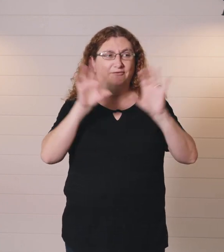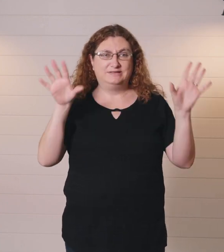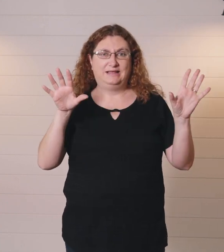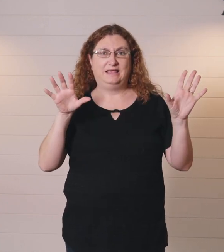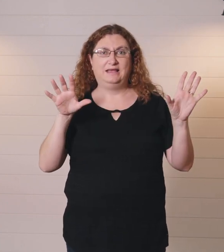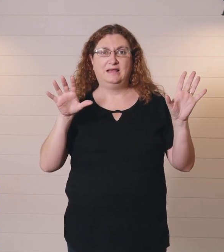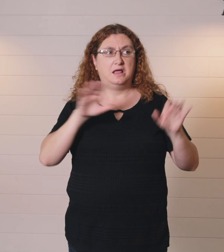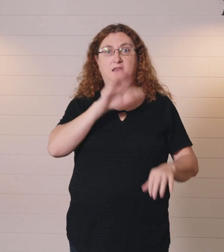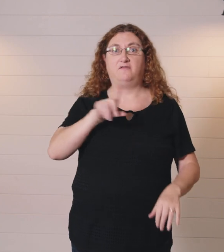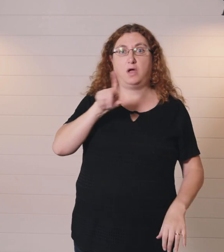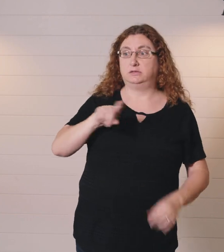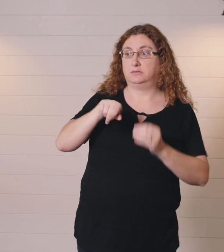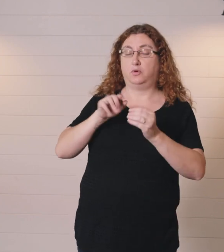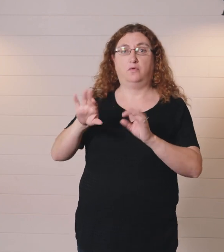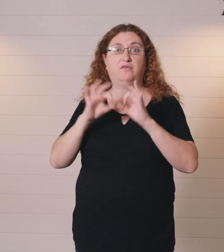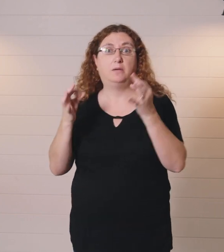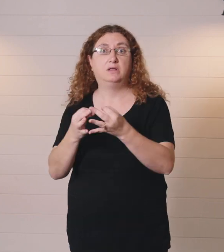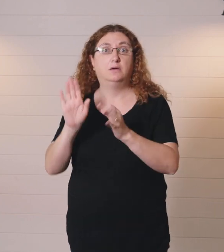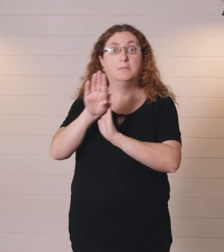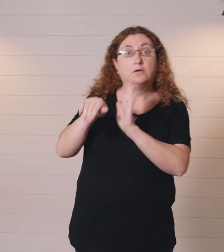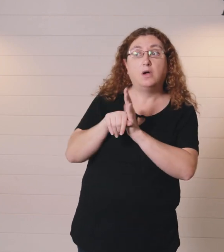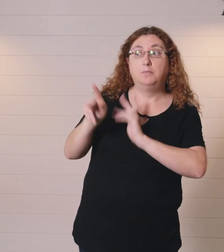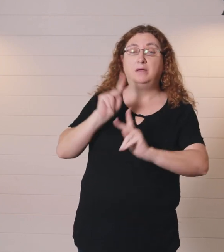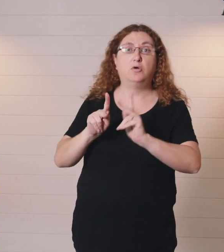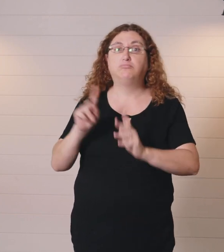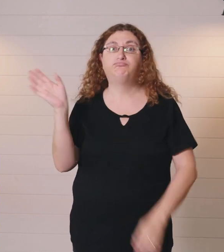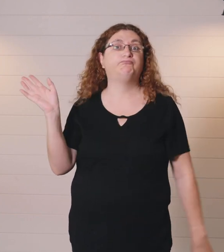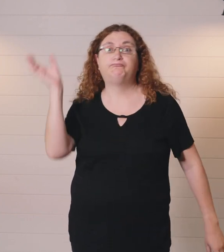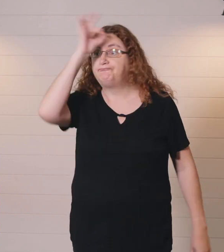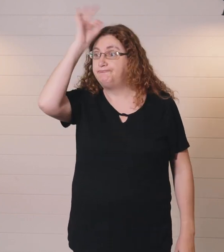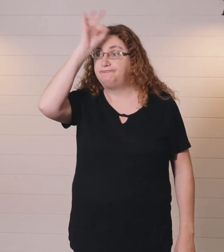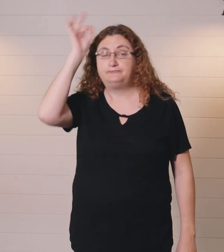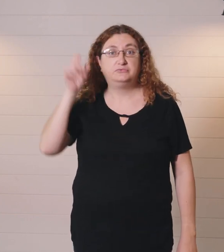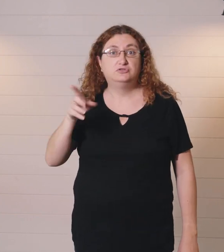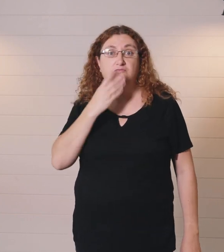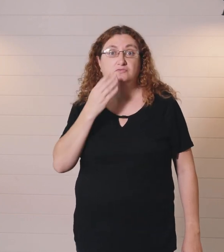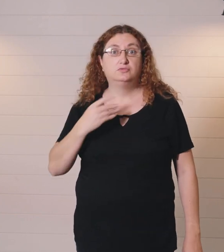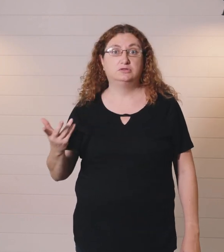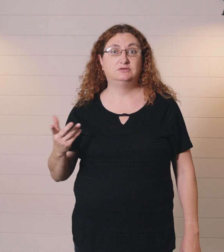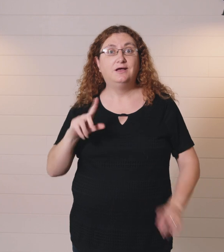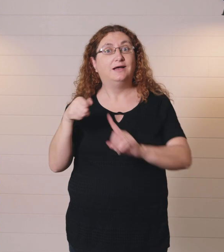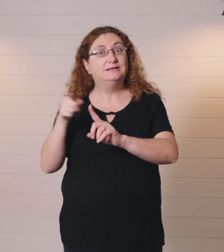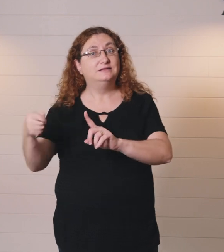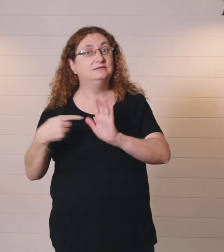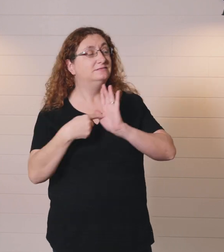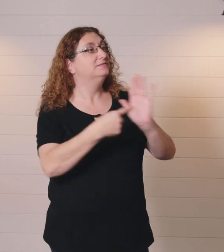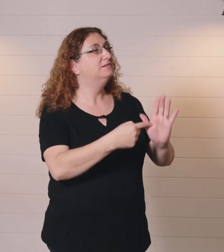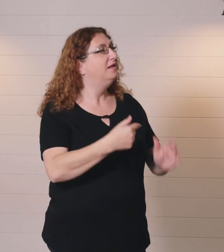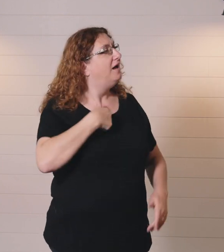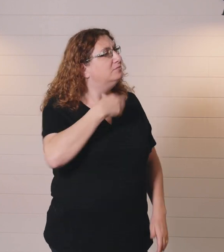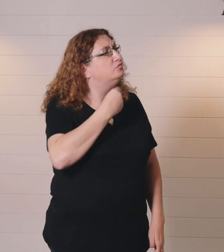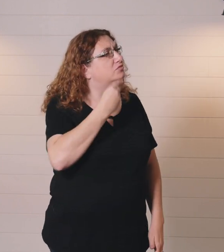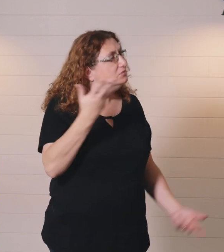time to ask her about her family, her heritage, her background, her people. He didn't know until she had to reveal it that she was a